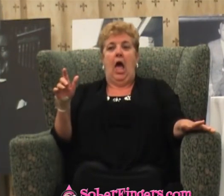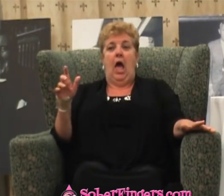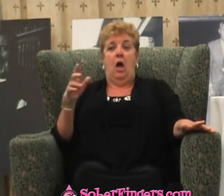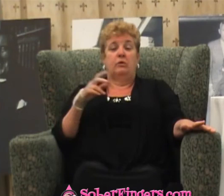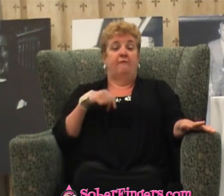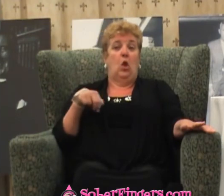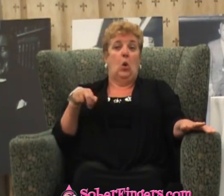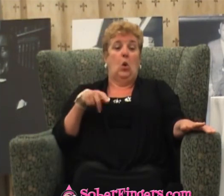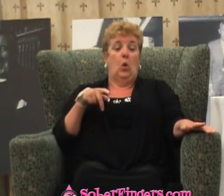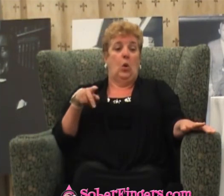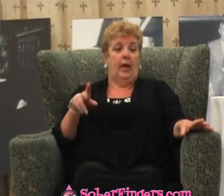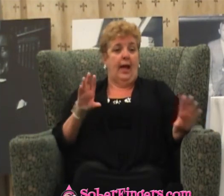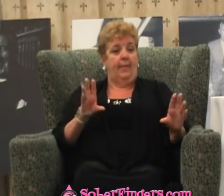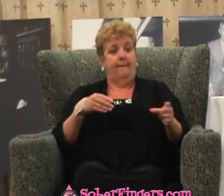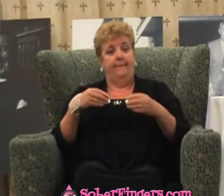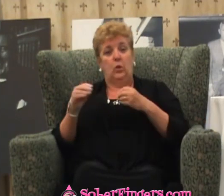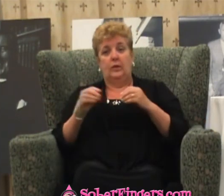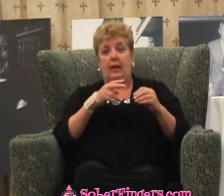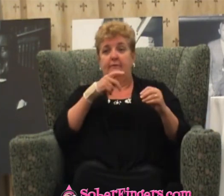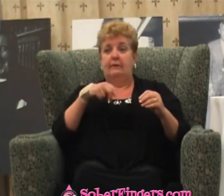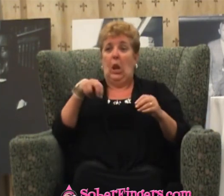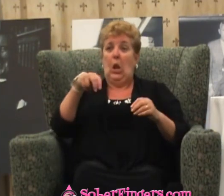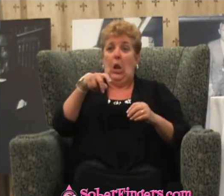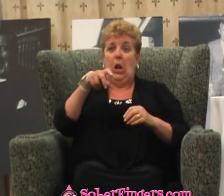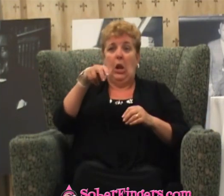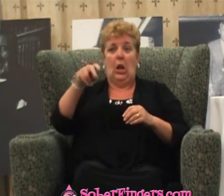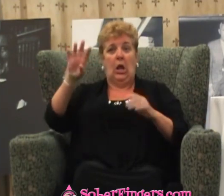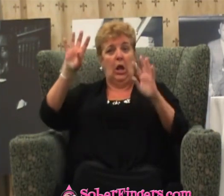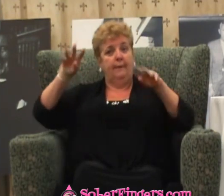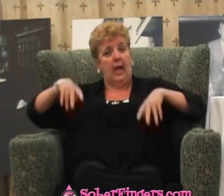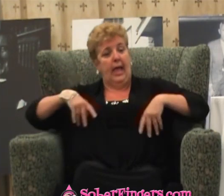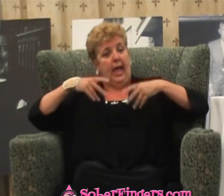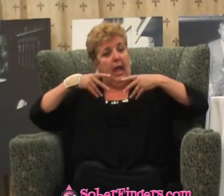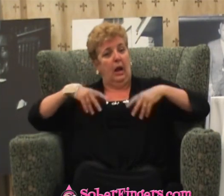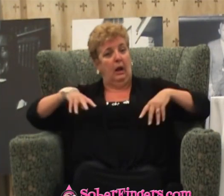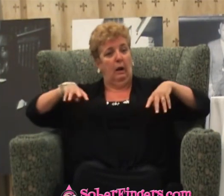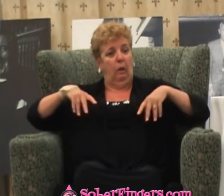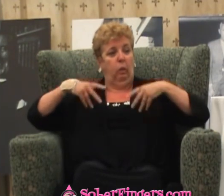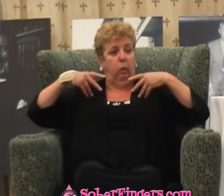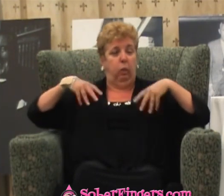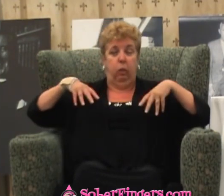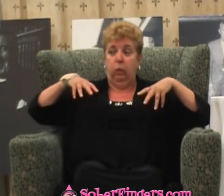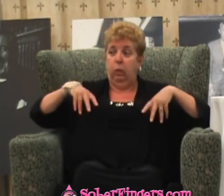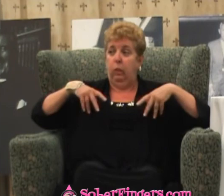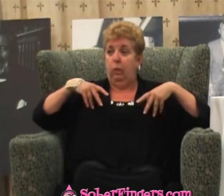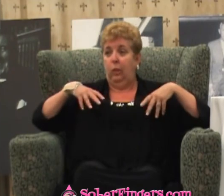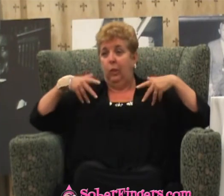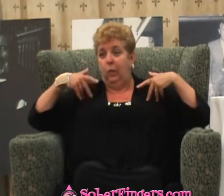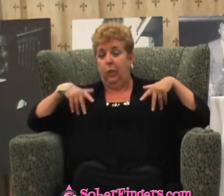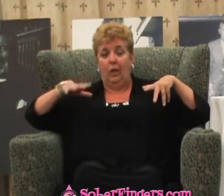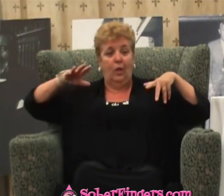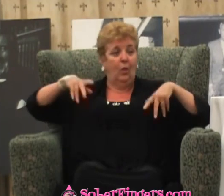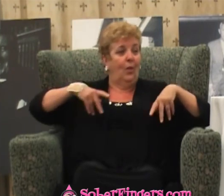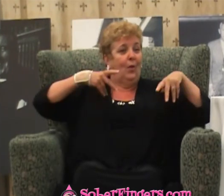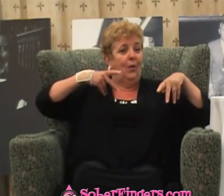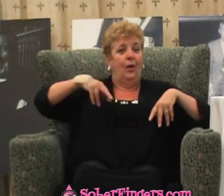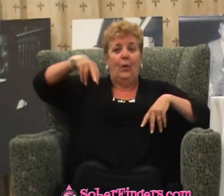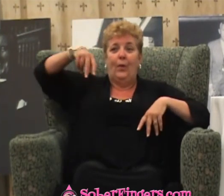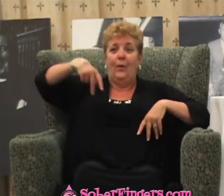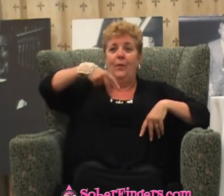my sheet music, sort of floated up the stairs, and my hair was long over my shoulders, you know, and it just swished when I walked, and I had these